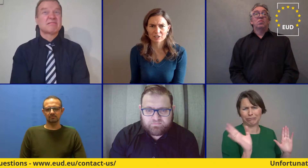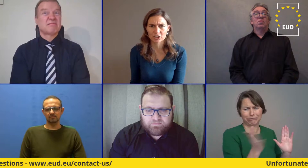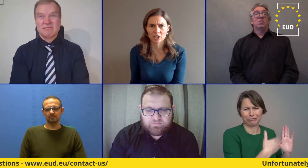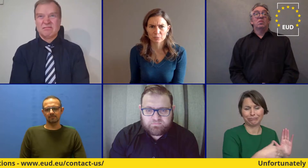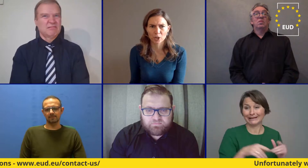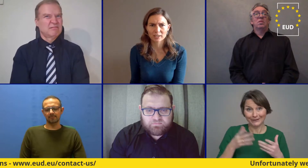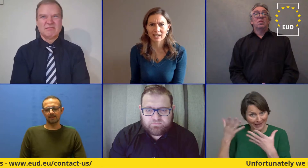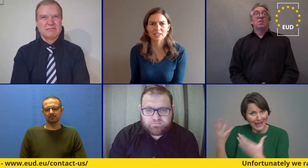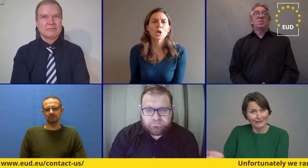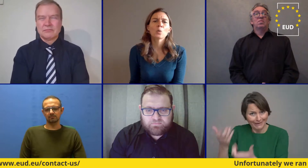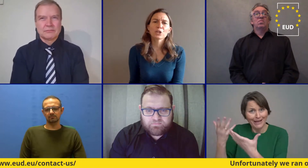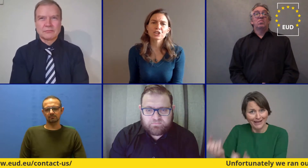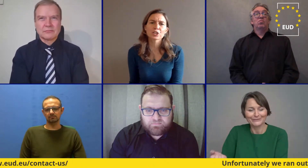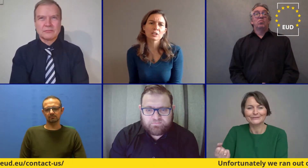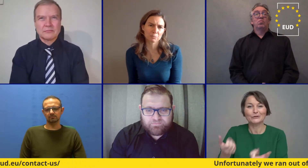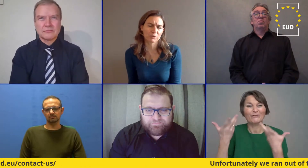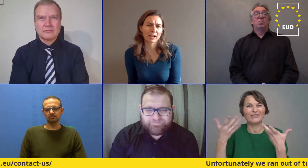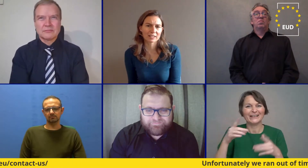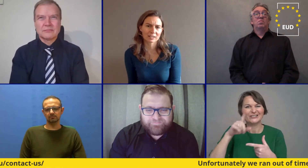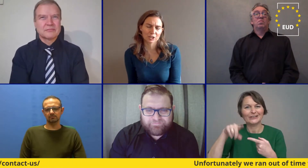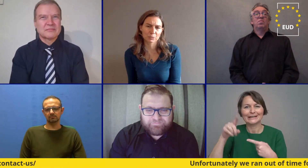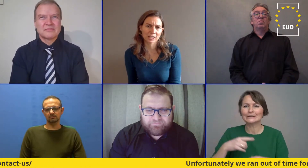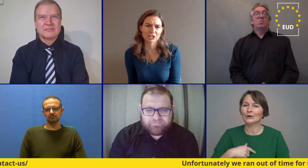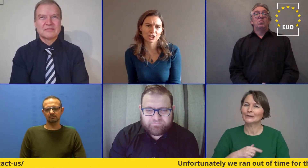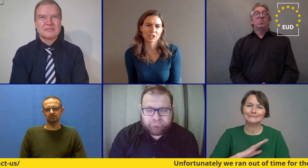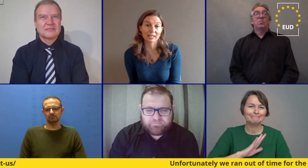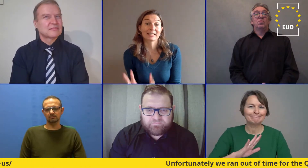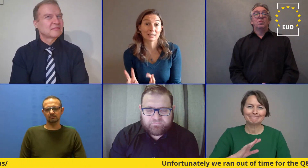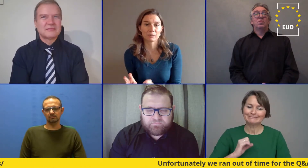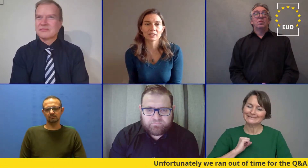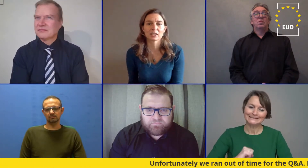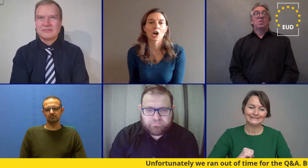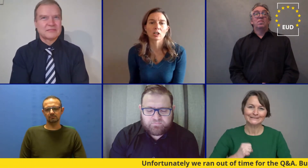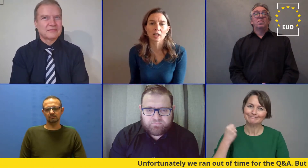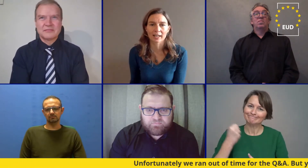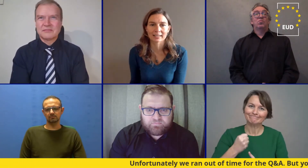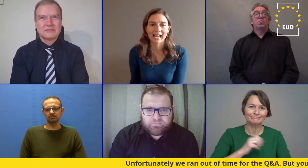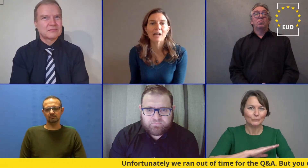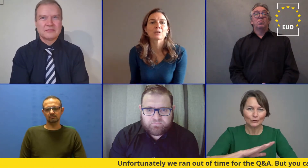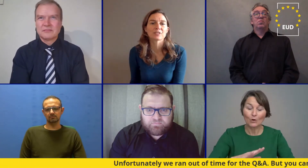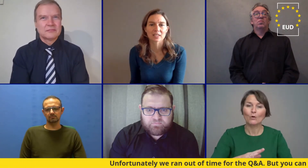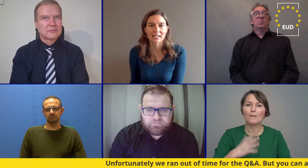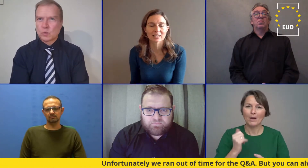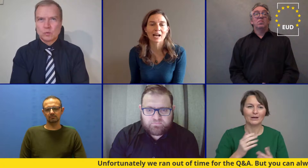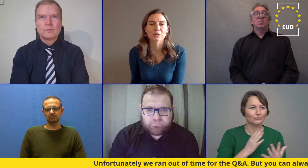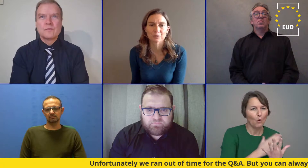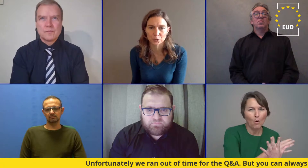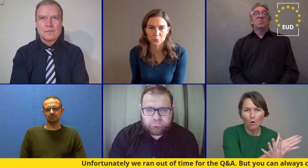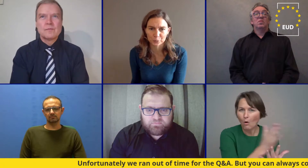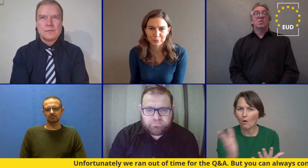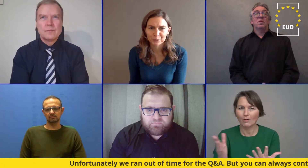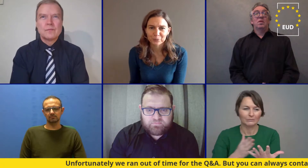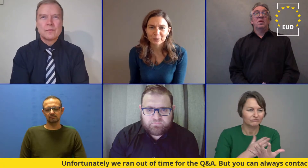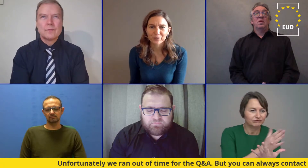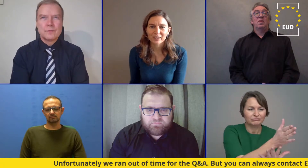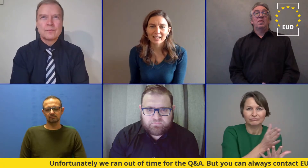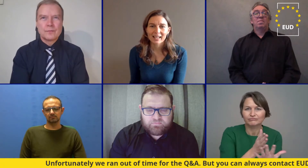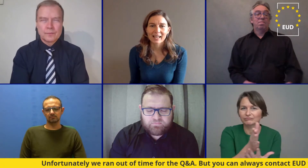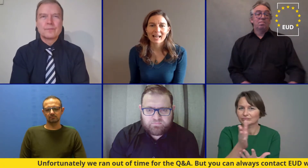television on the broadcast. We're just going to provide the interpretation, the accessibility online, out of sight, out of view.